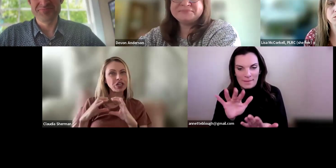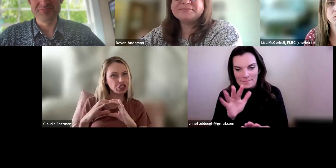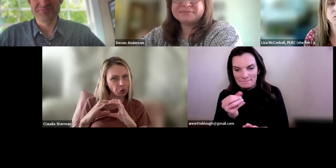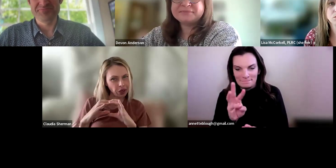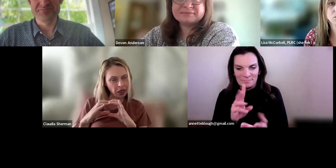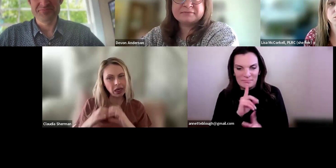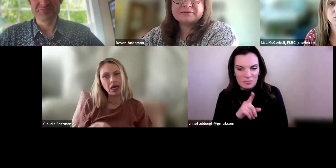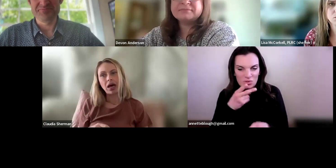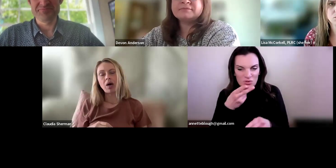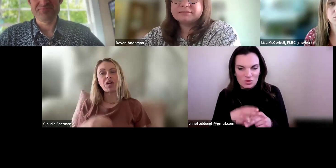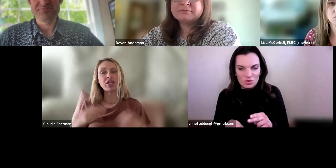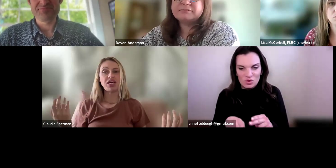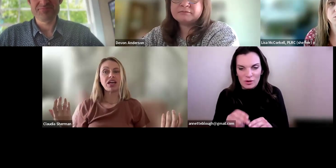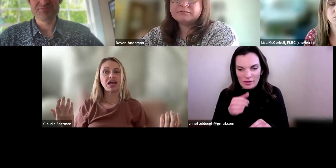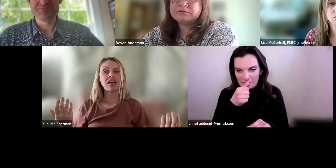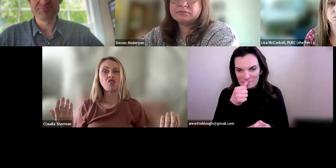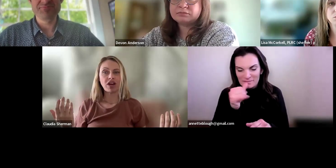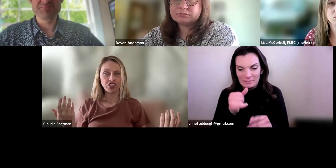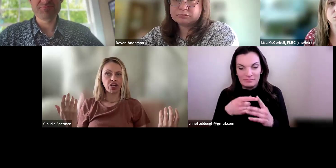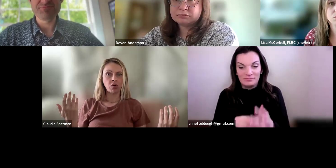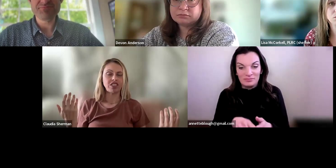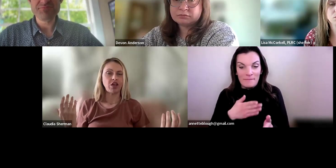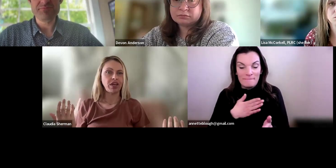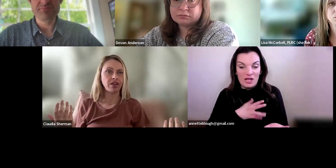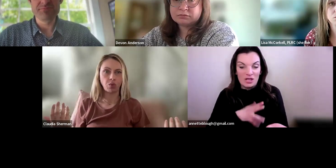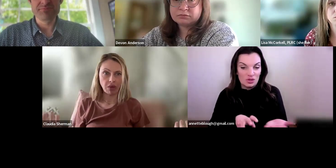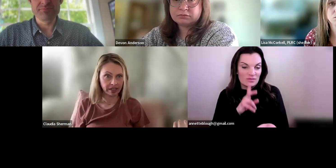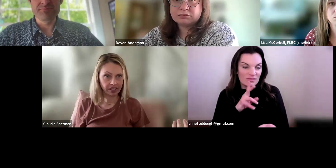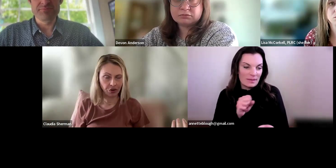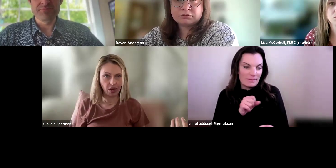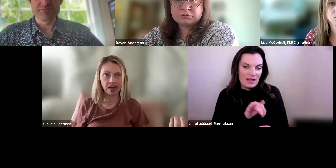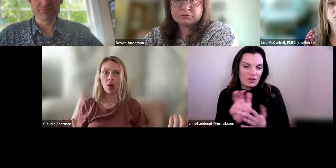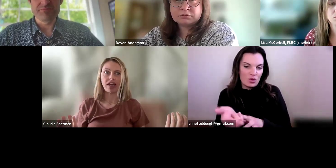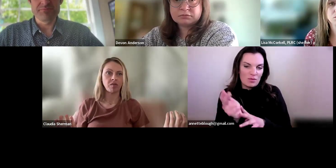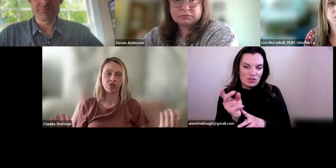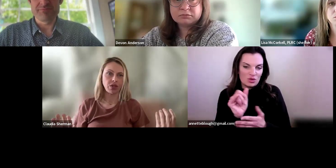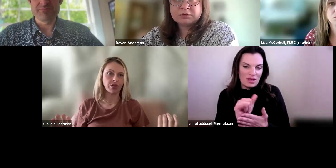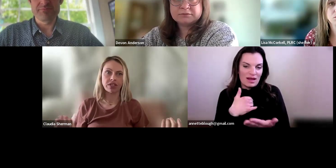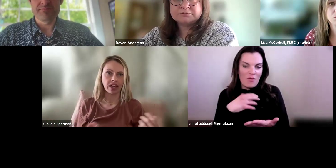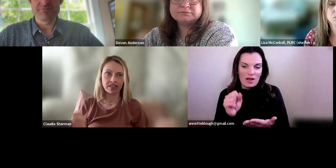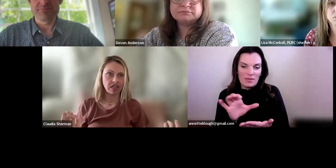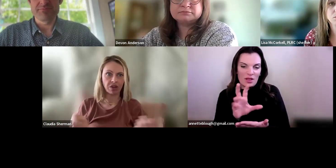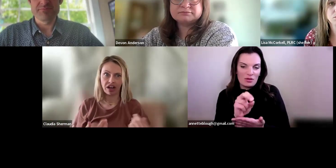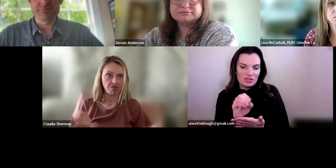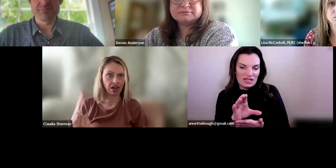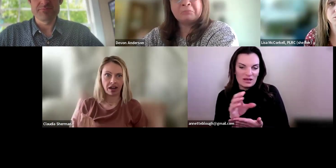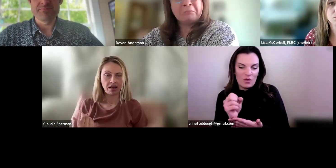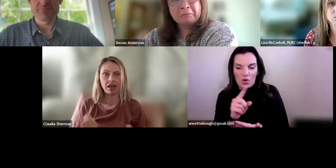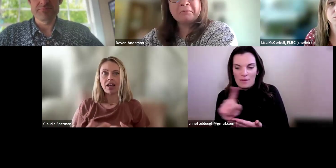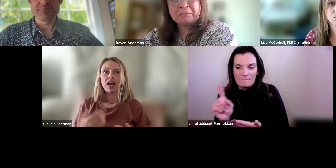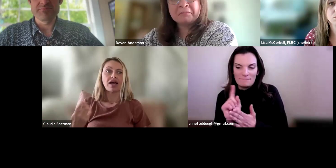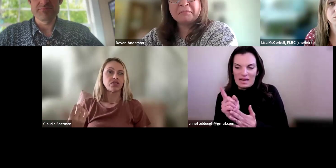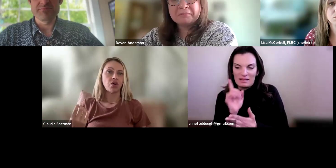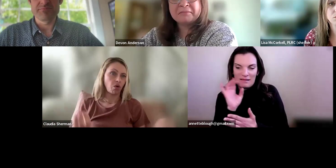answers and they're really short. In the beginning of my journey, it would take me 3 minutes to do it. And now I get it between 30 seconds and a minute every